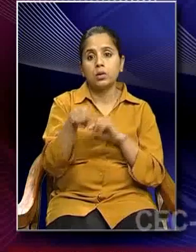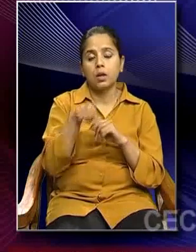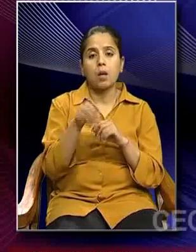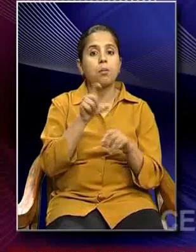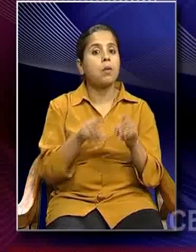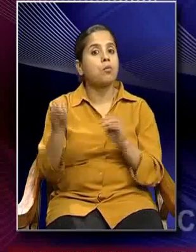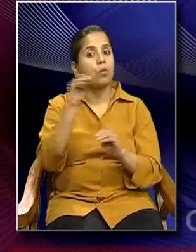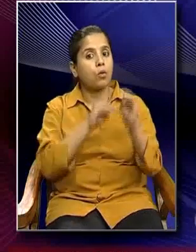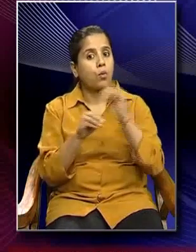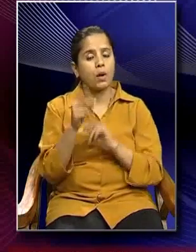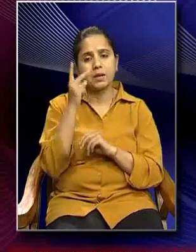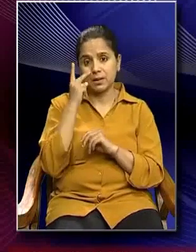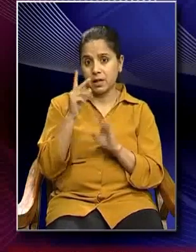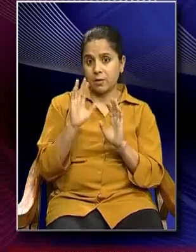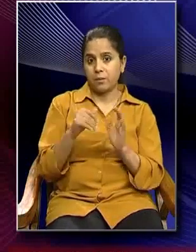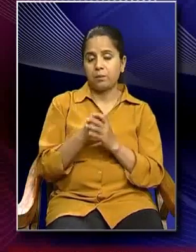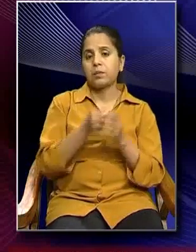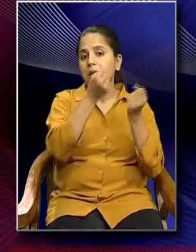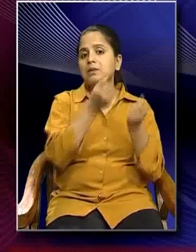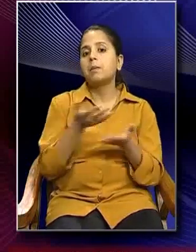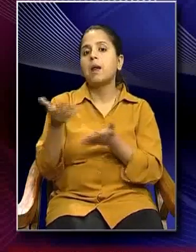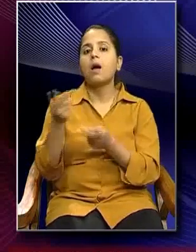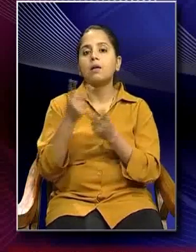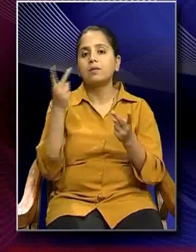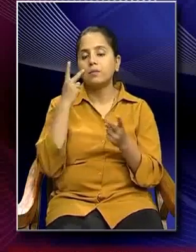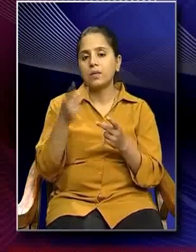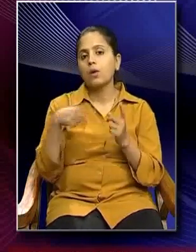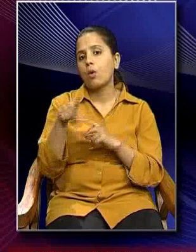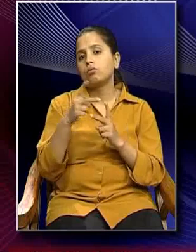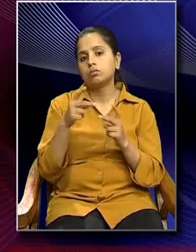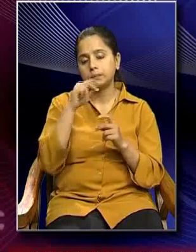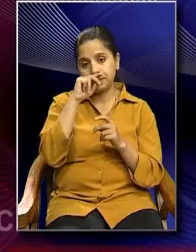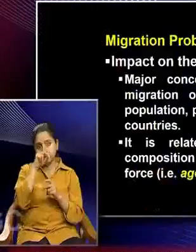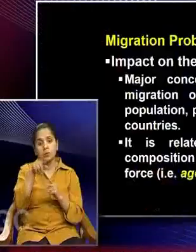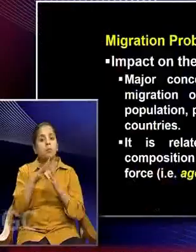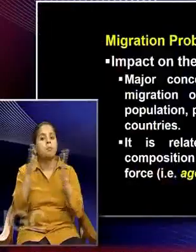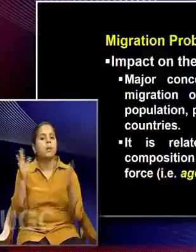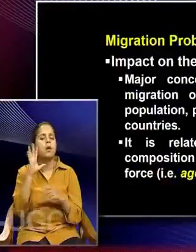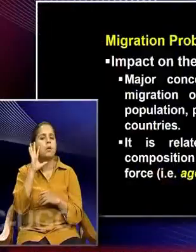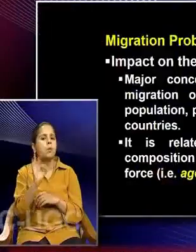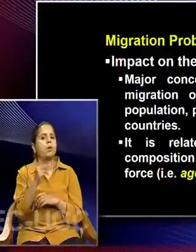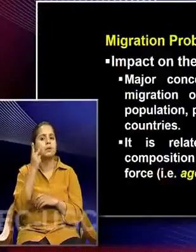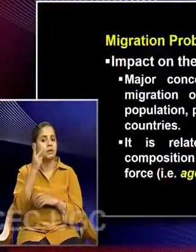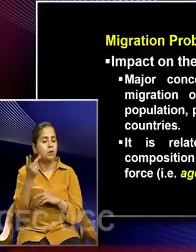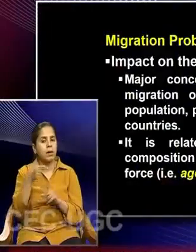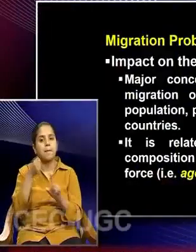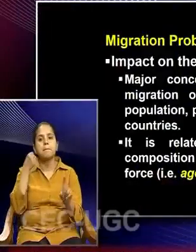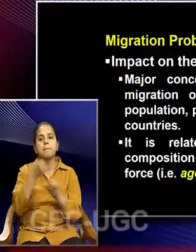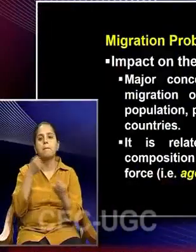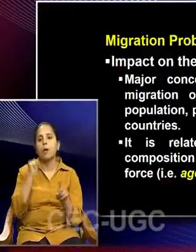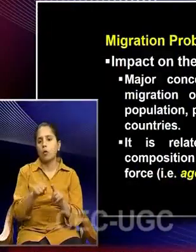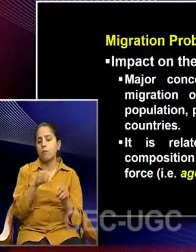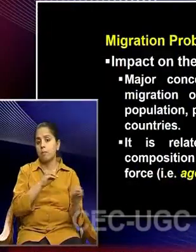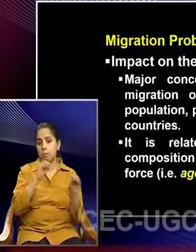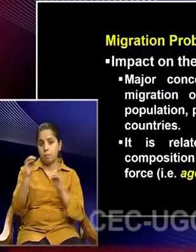is actually seen on the supply of labor force. So major concern is that impact of migration